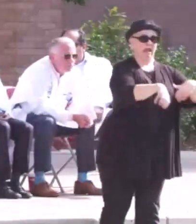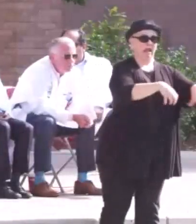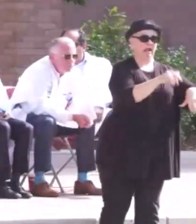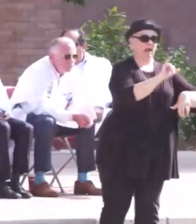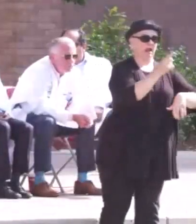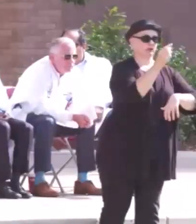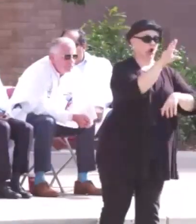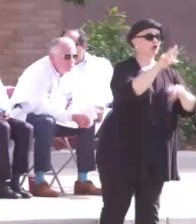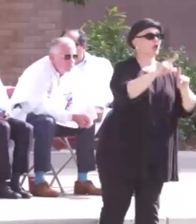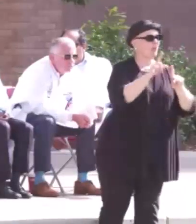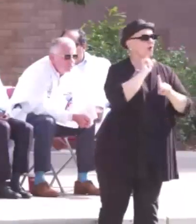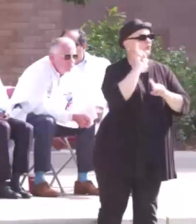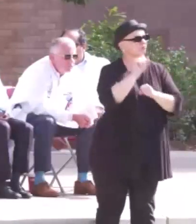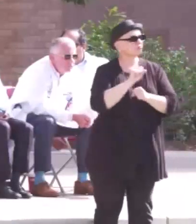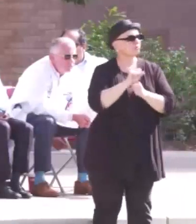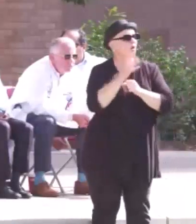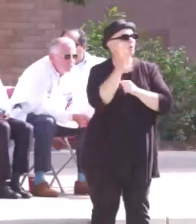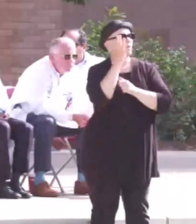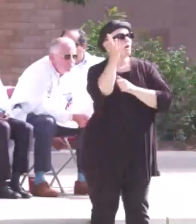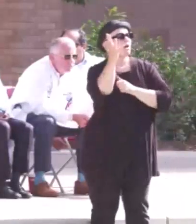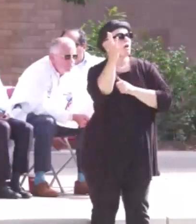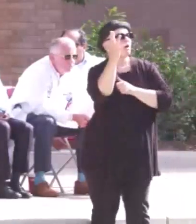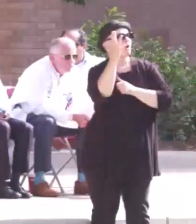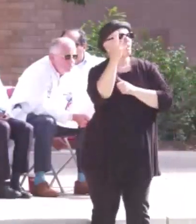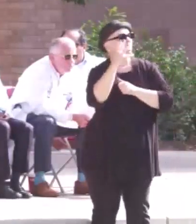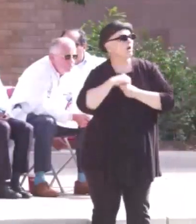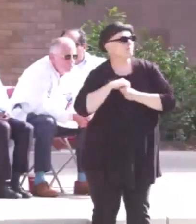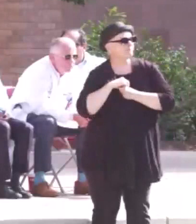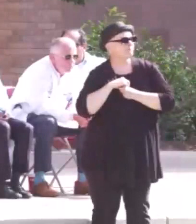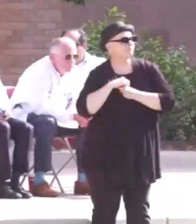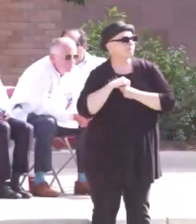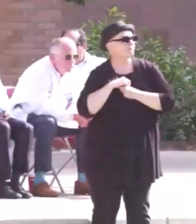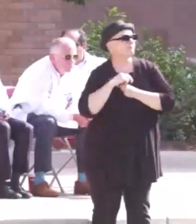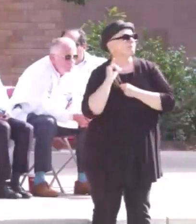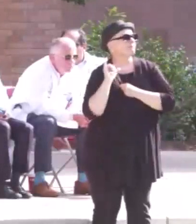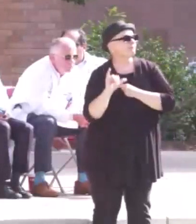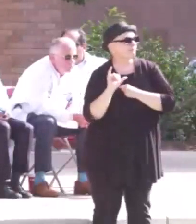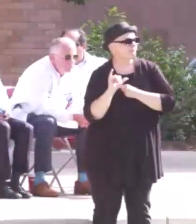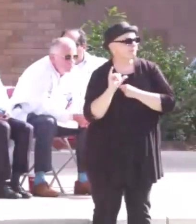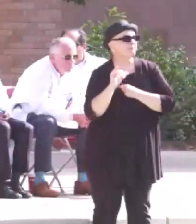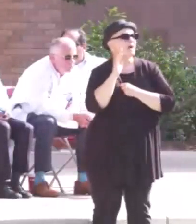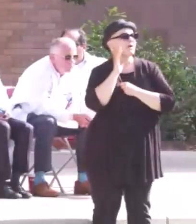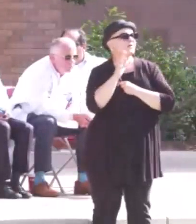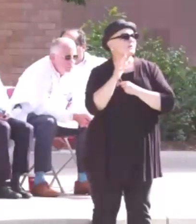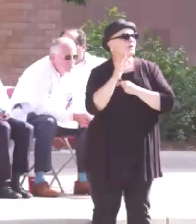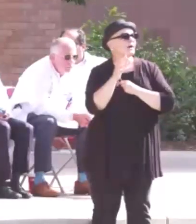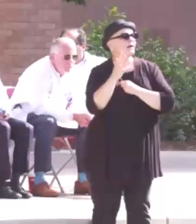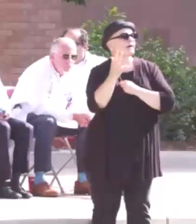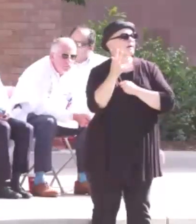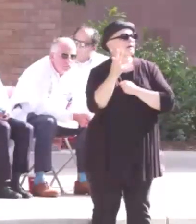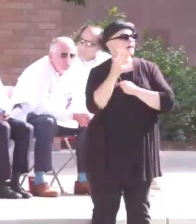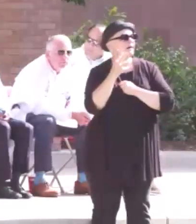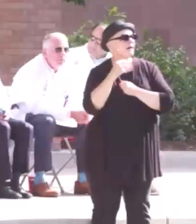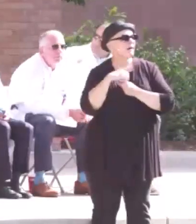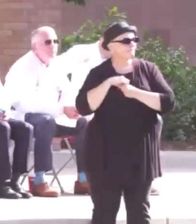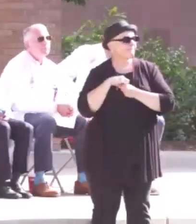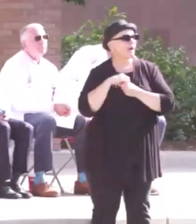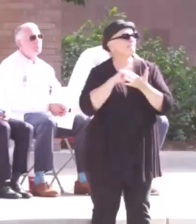will increasingly take ownership of our profession. You and your white coat will belong together.